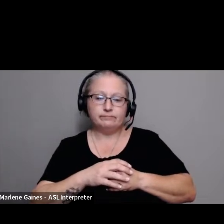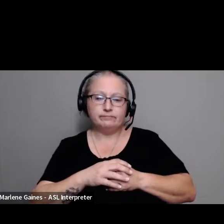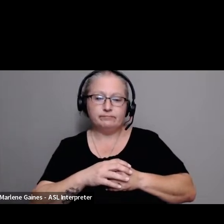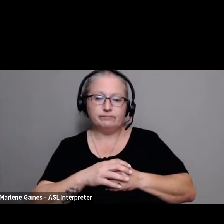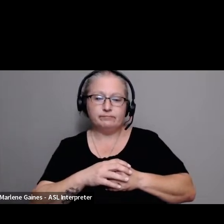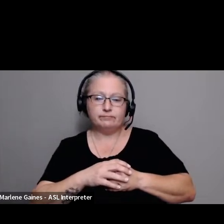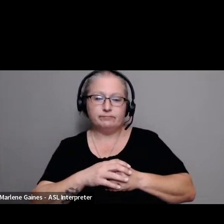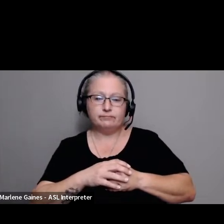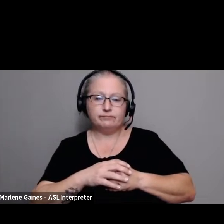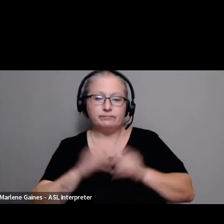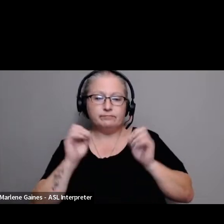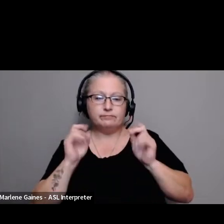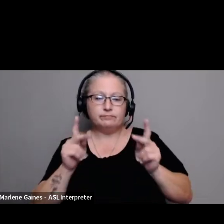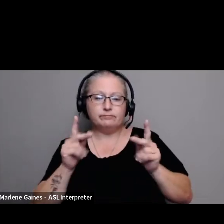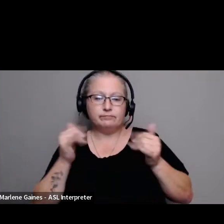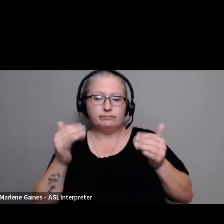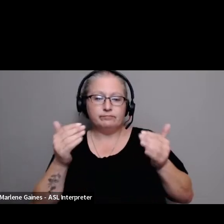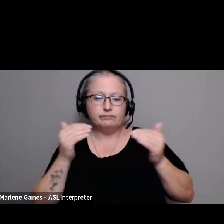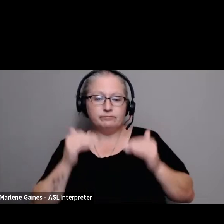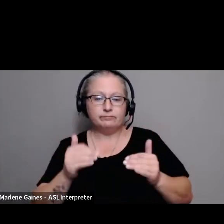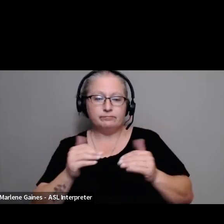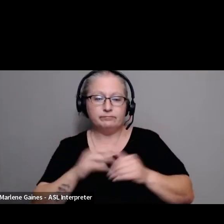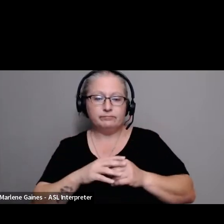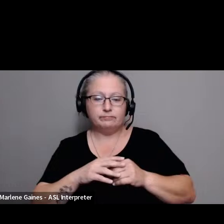Okay, we'll go on.